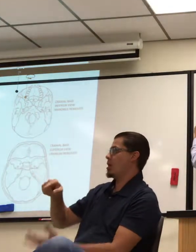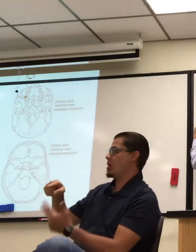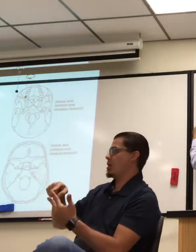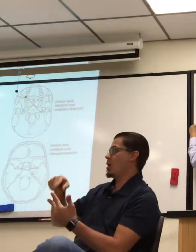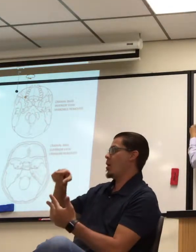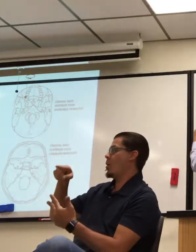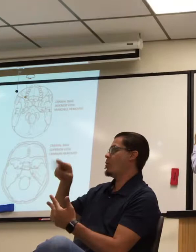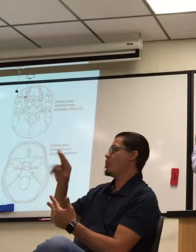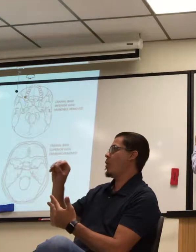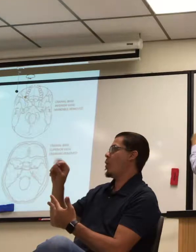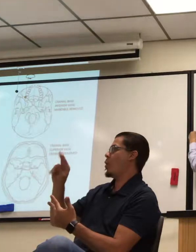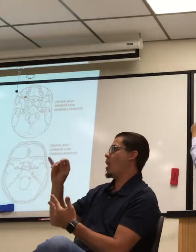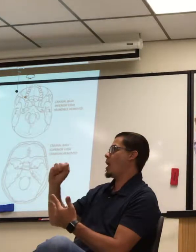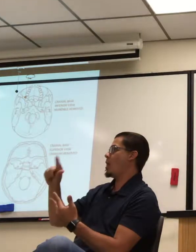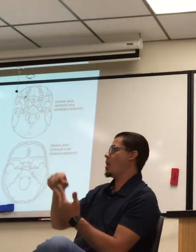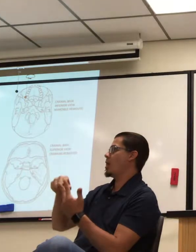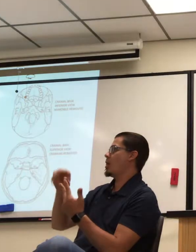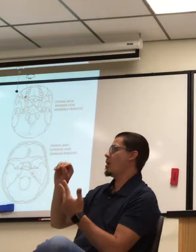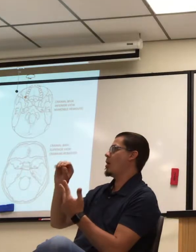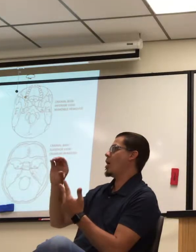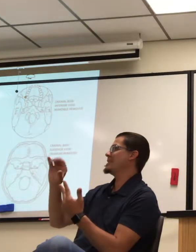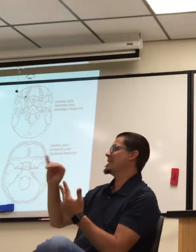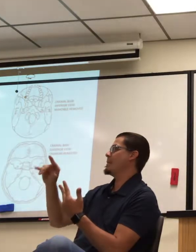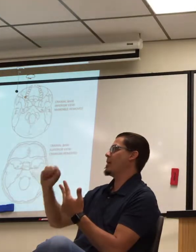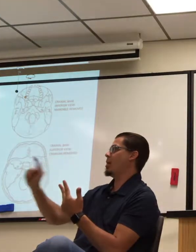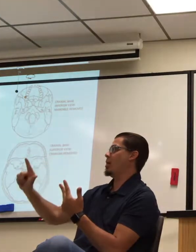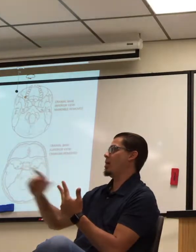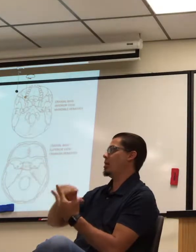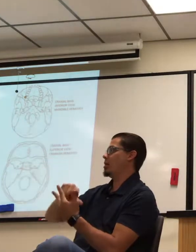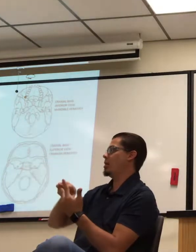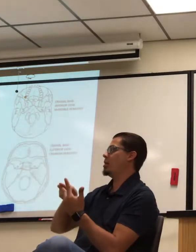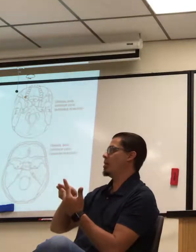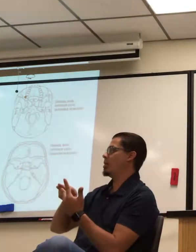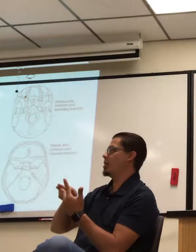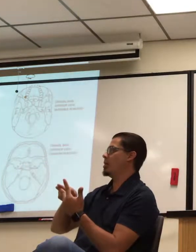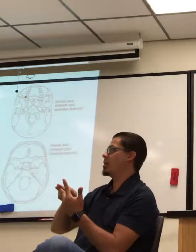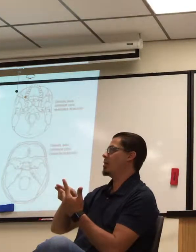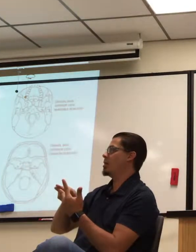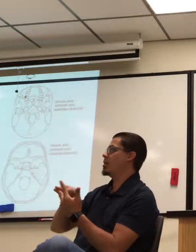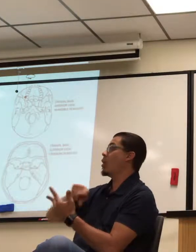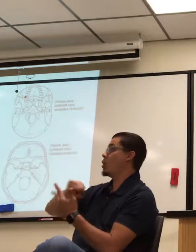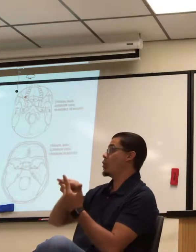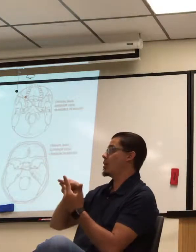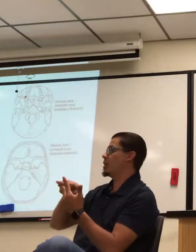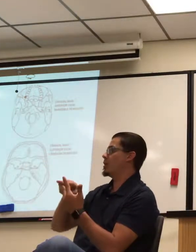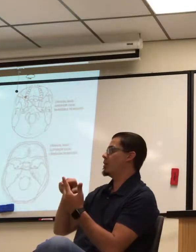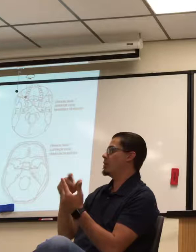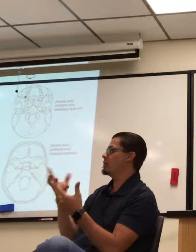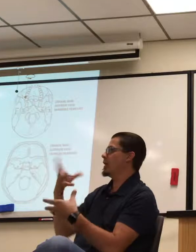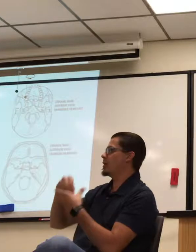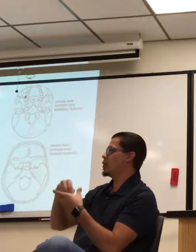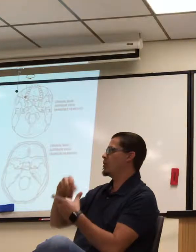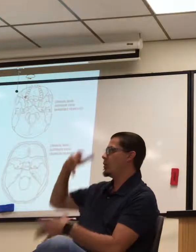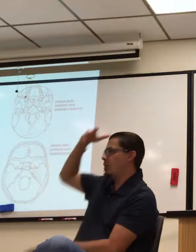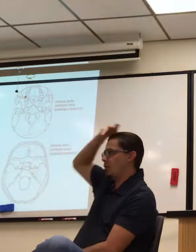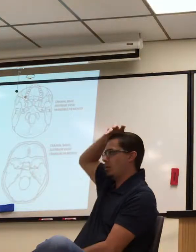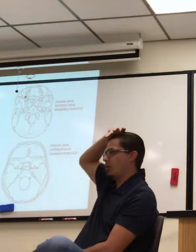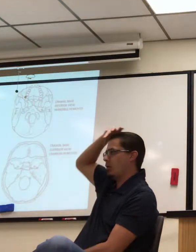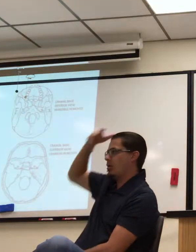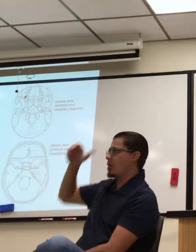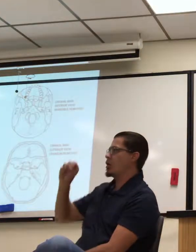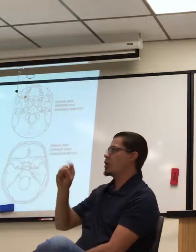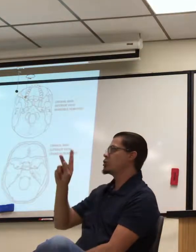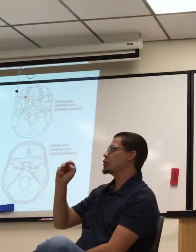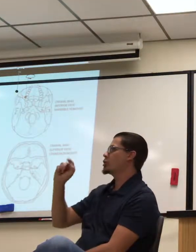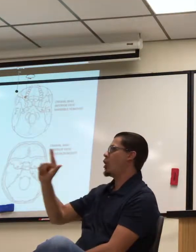parietal, occipital. Check, check, check. Those are the bones that make up your calvaria, your skull